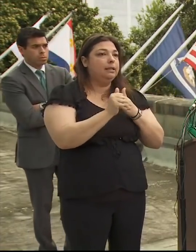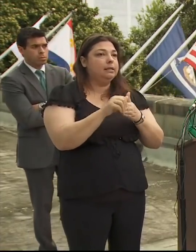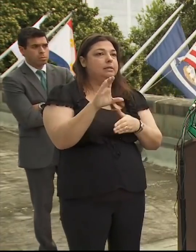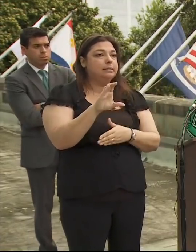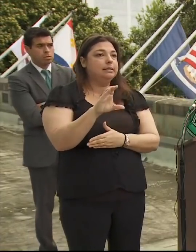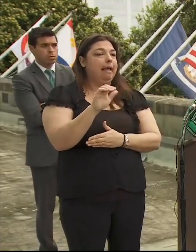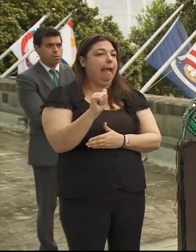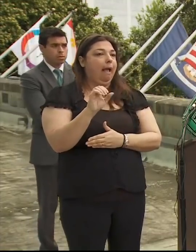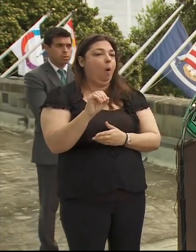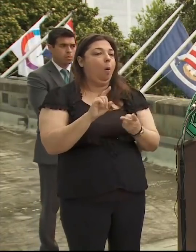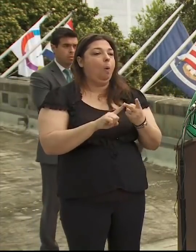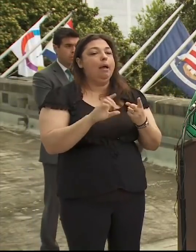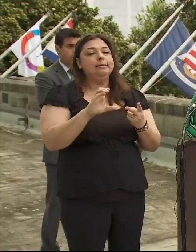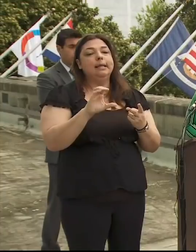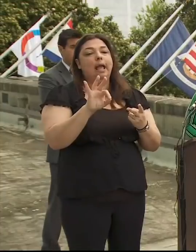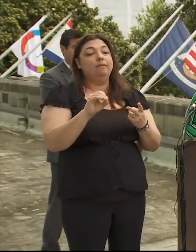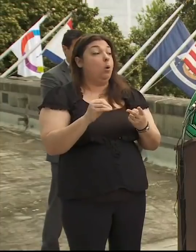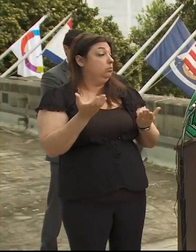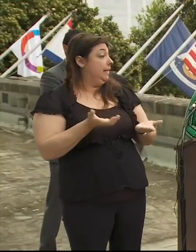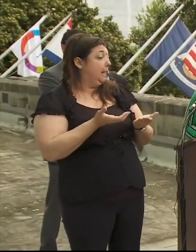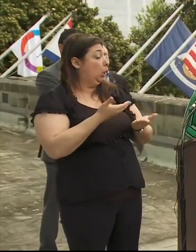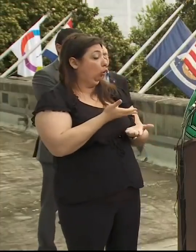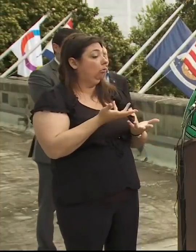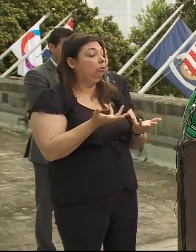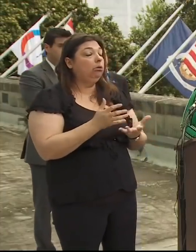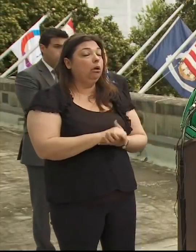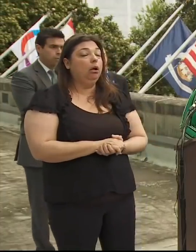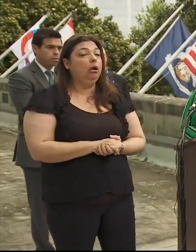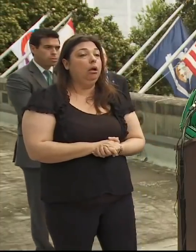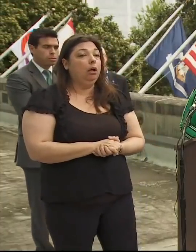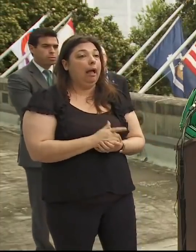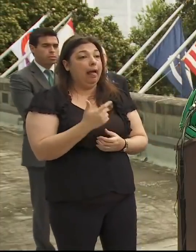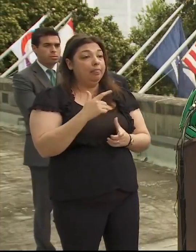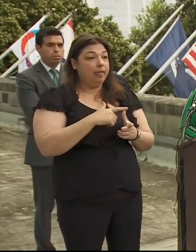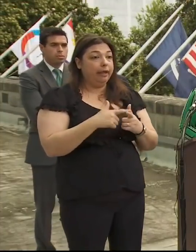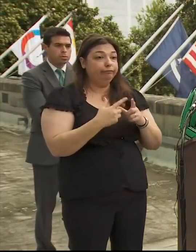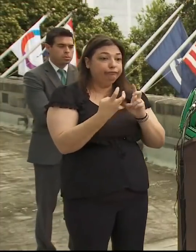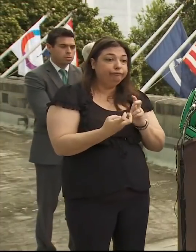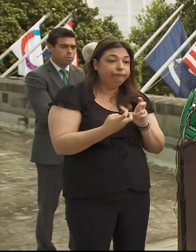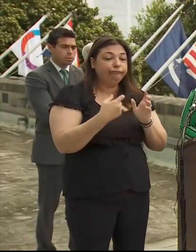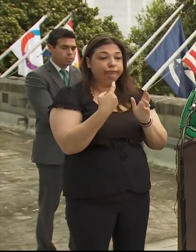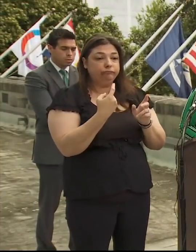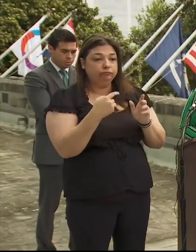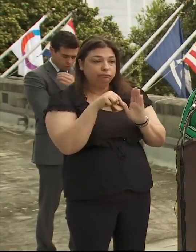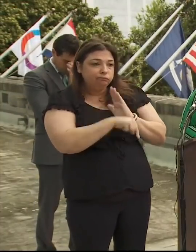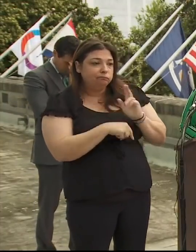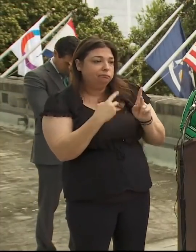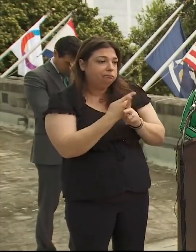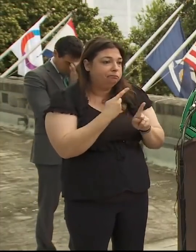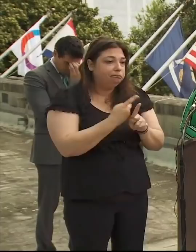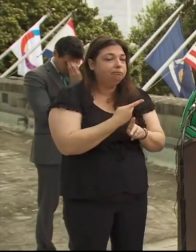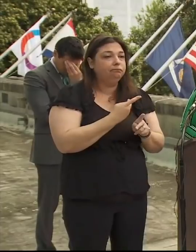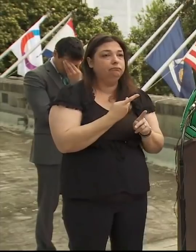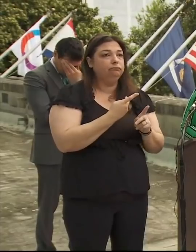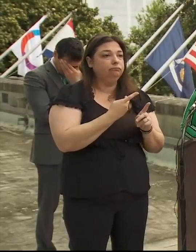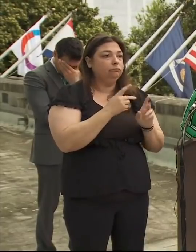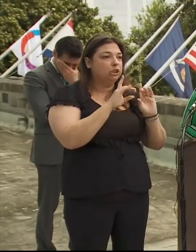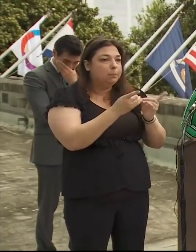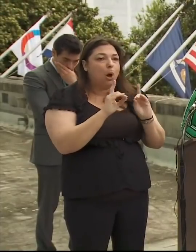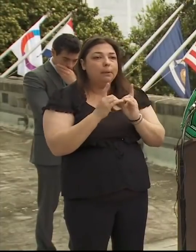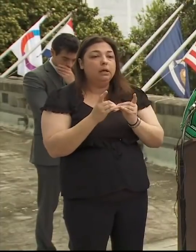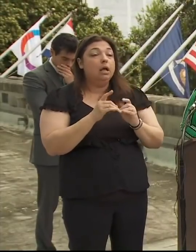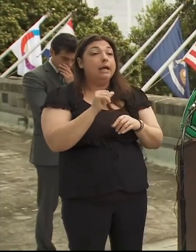and my CFO. That's right here, and us drilling down and looking from department to department, of course not leaving